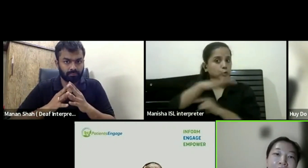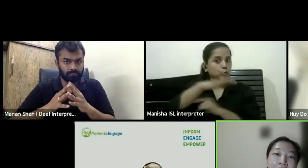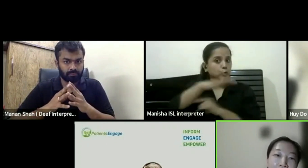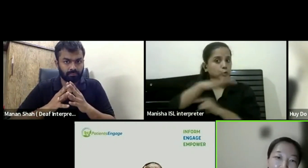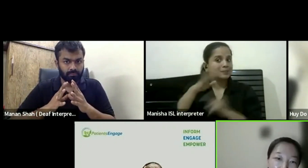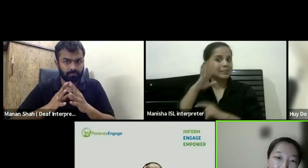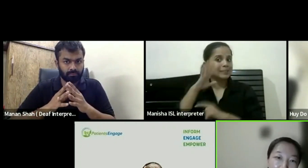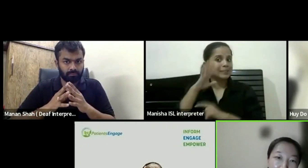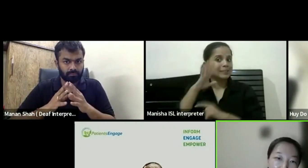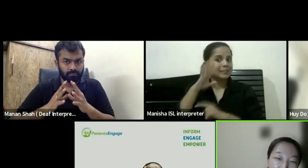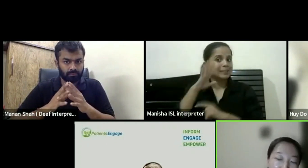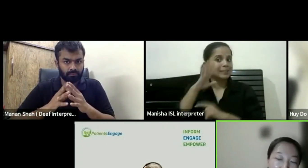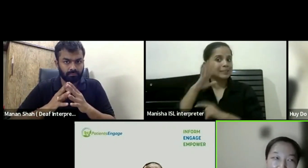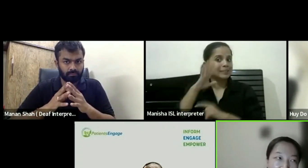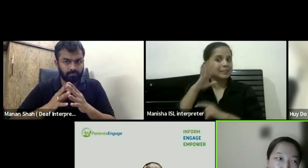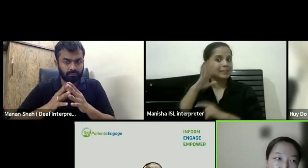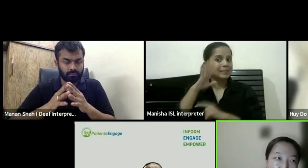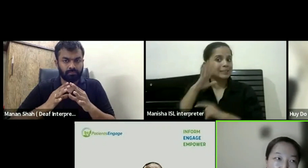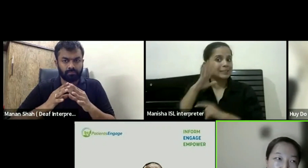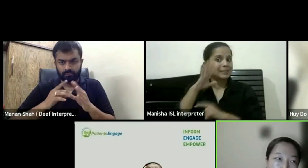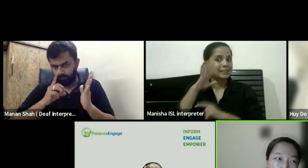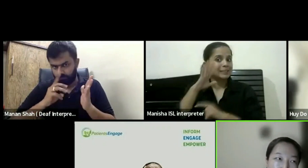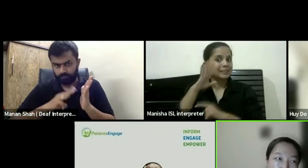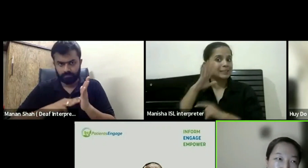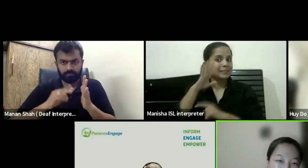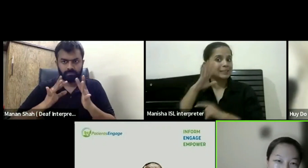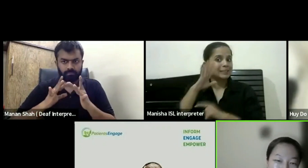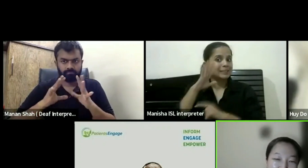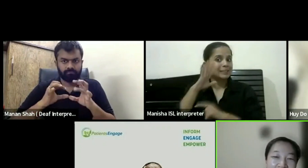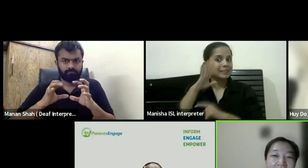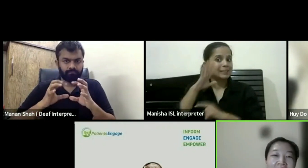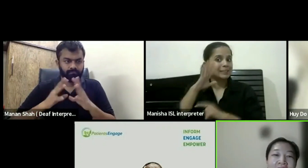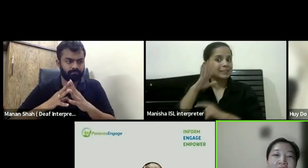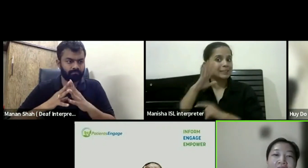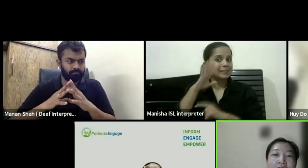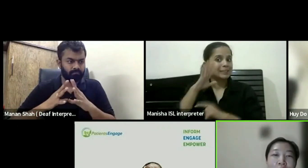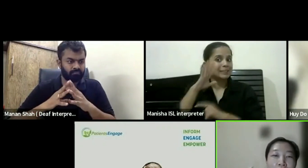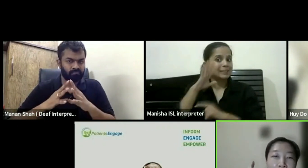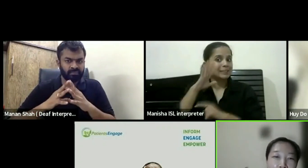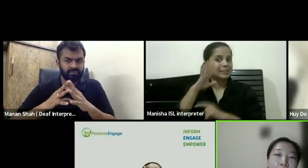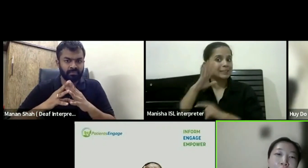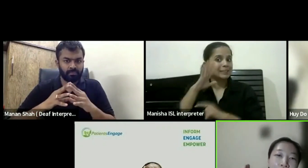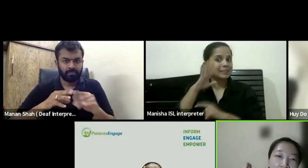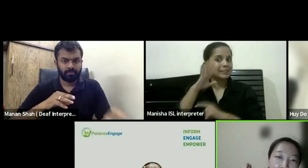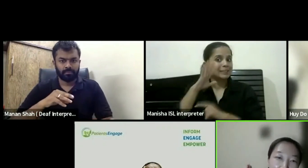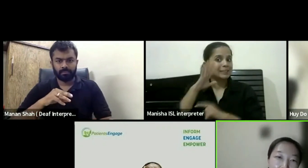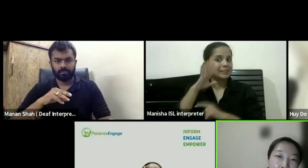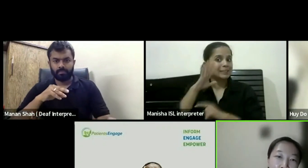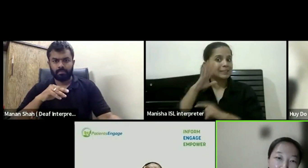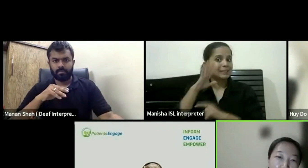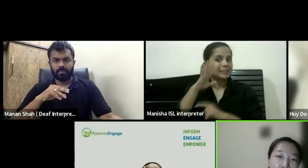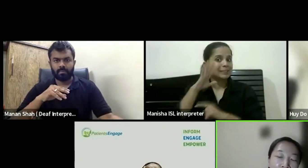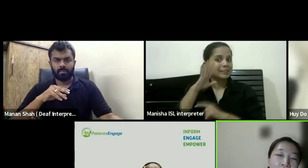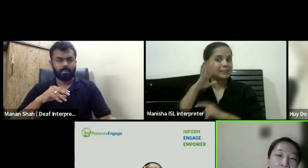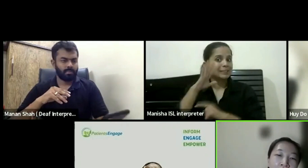the family and with their peers. Yeah, and we very focus on the